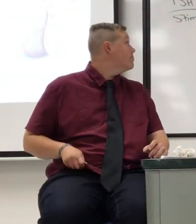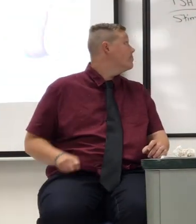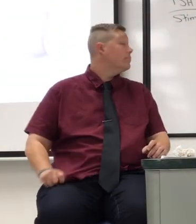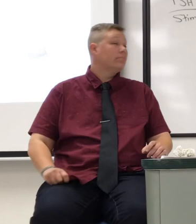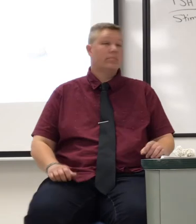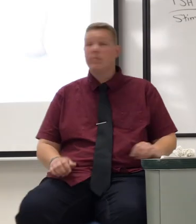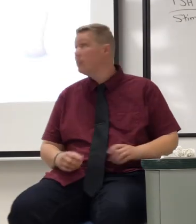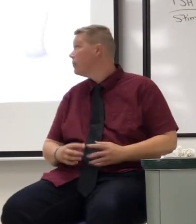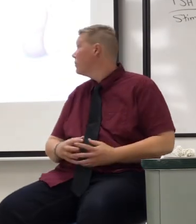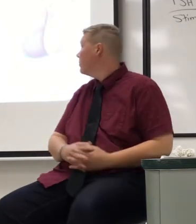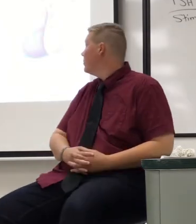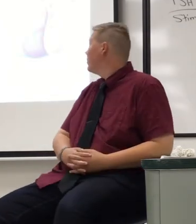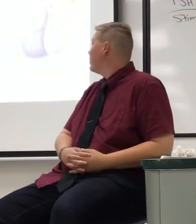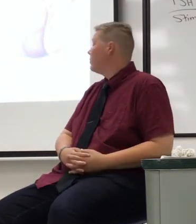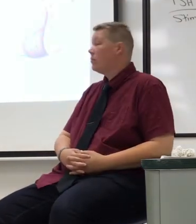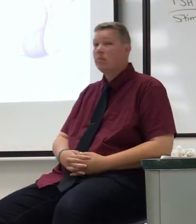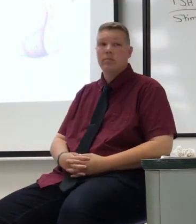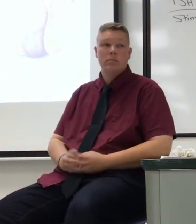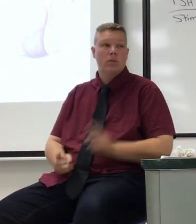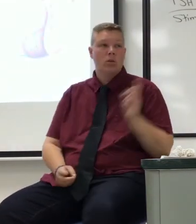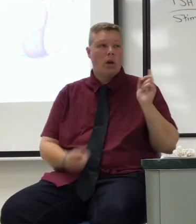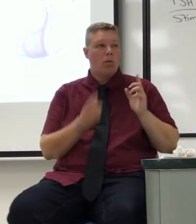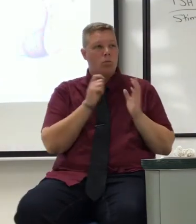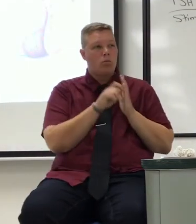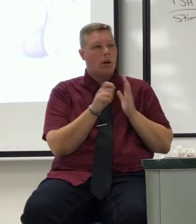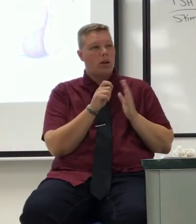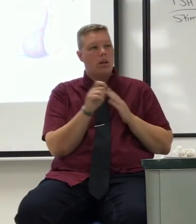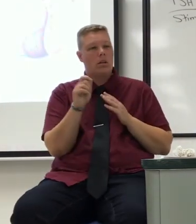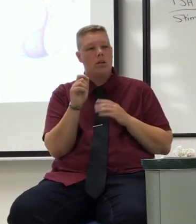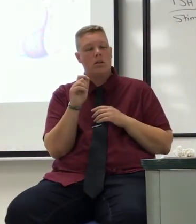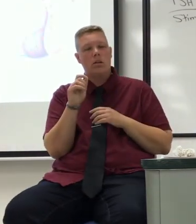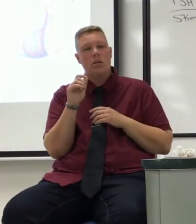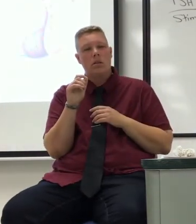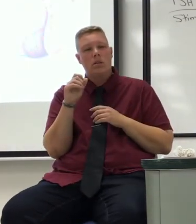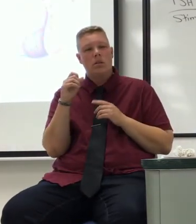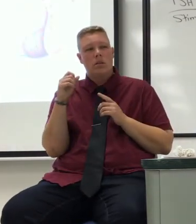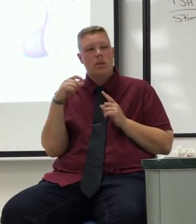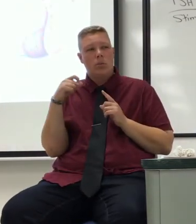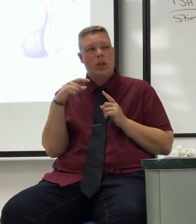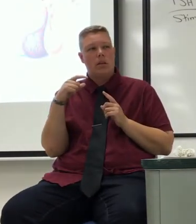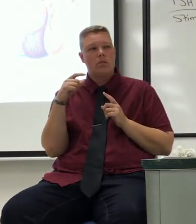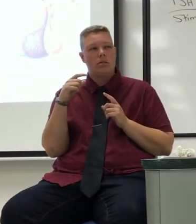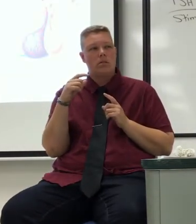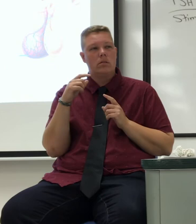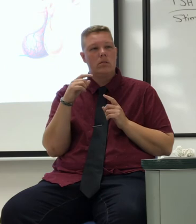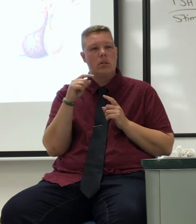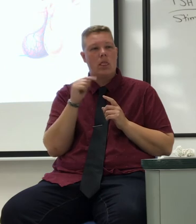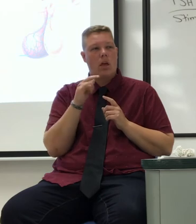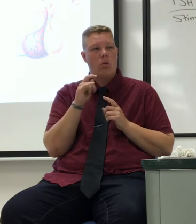So what I'm writing is, it stimulates thyroid gland to release or secrete